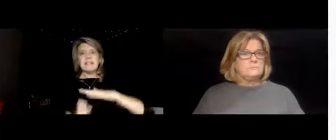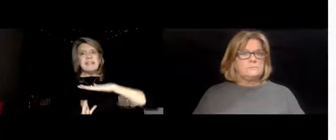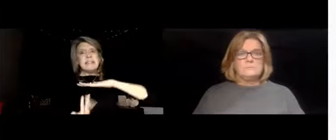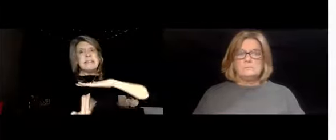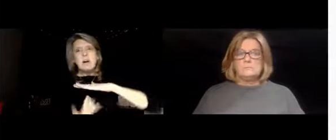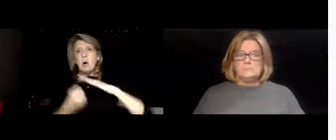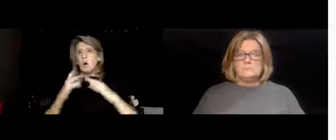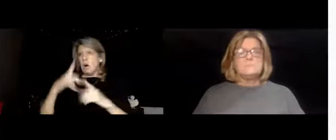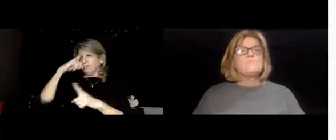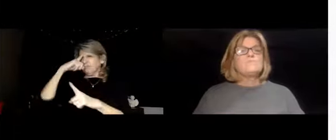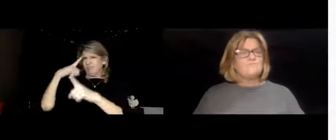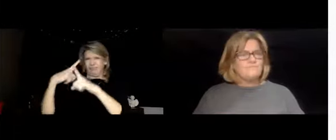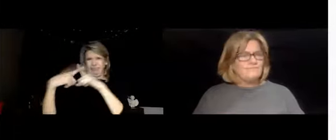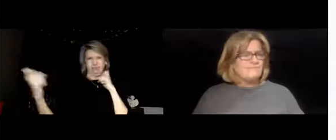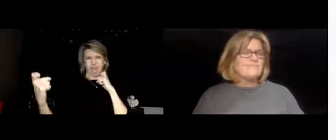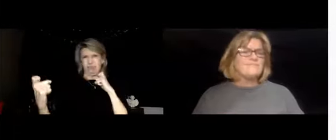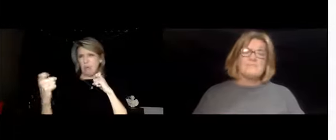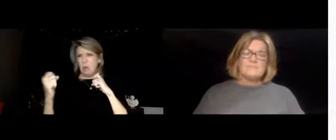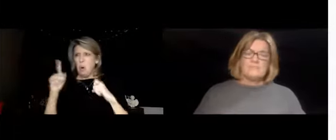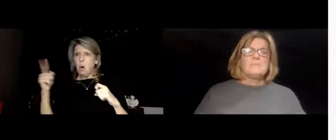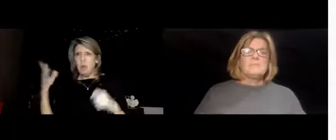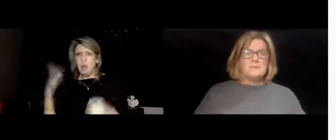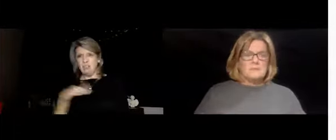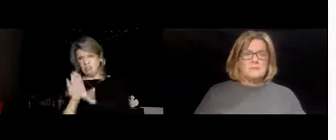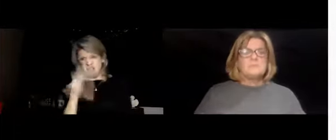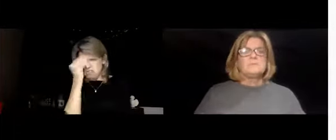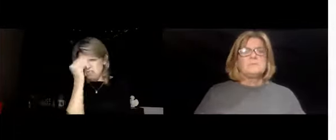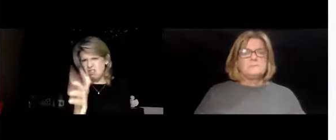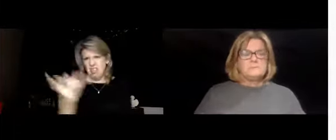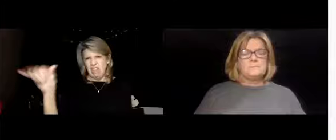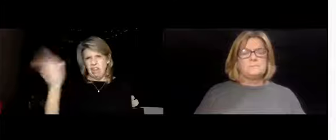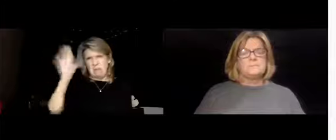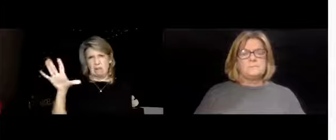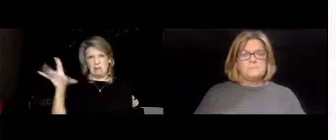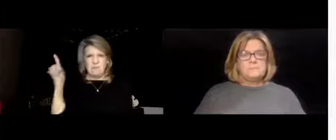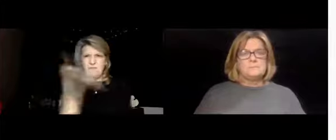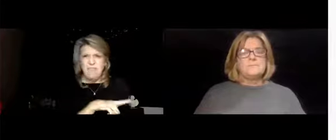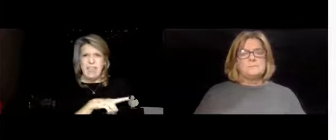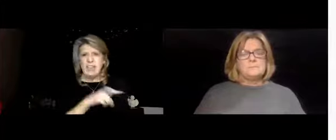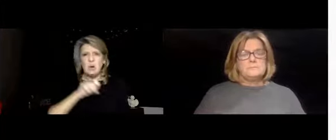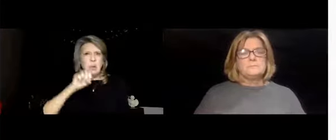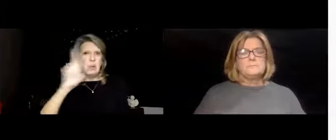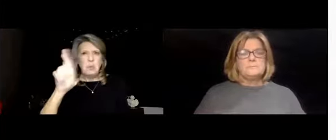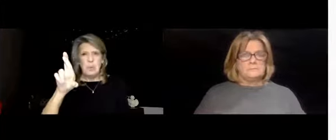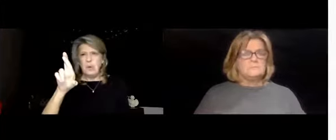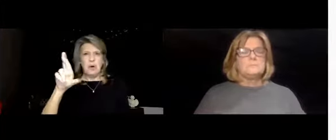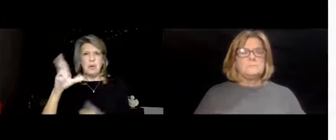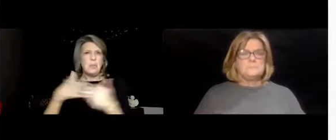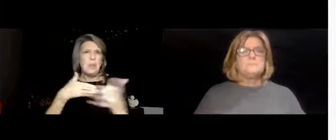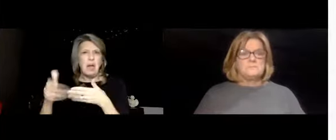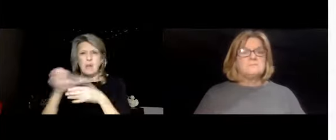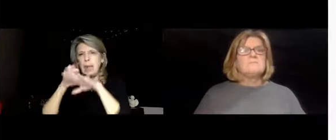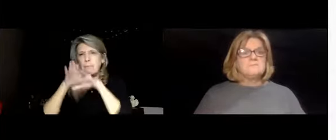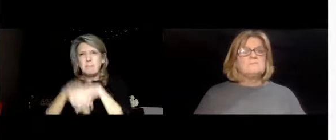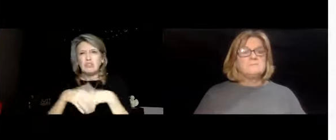cannot, and they just seem to get fuming mad or disagree with what's being said and tell the deaf